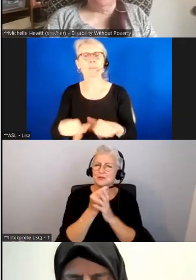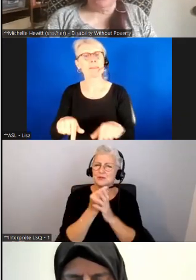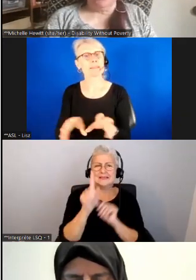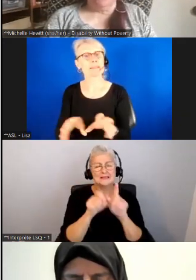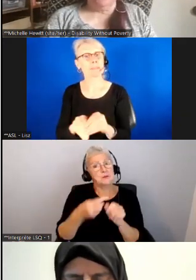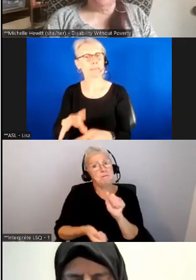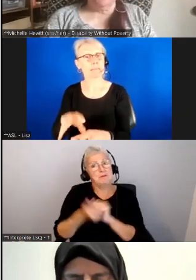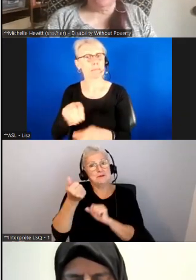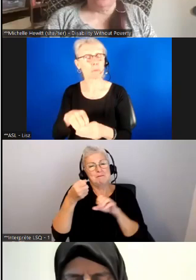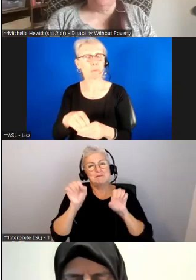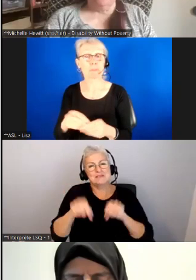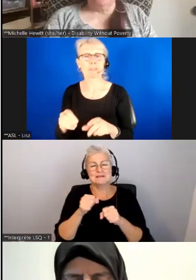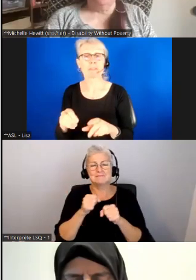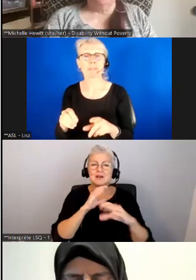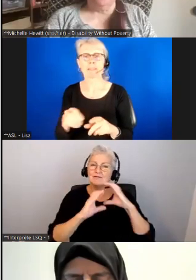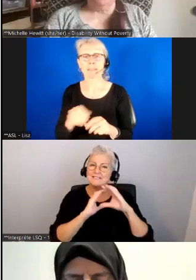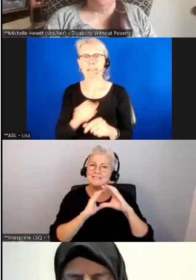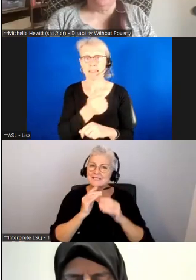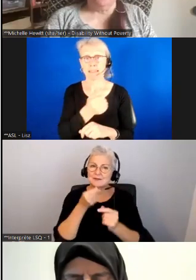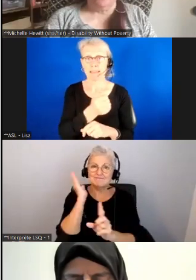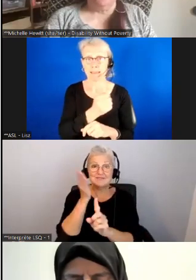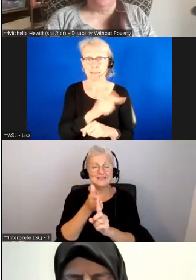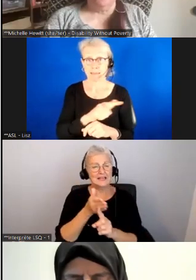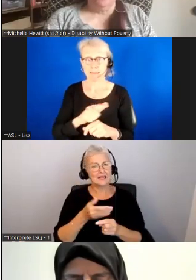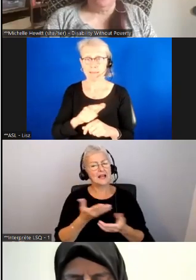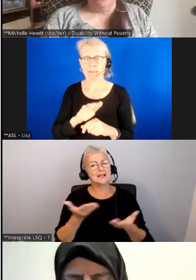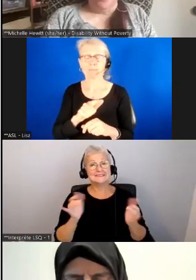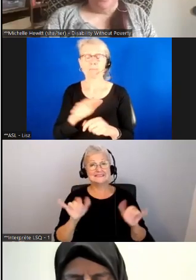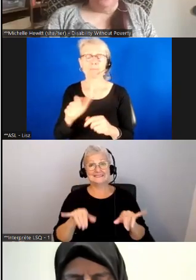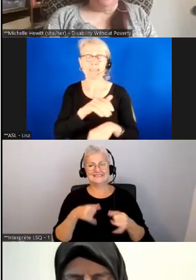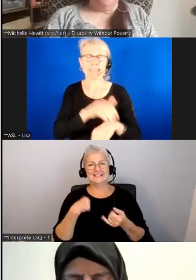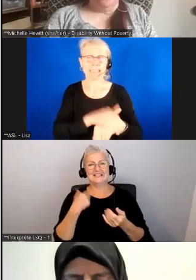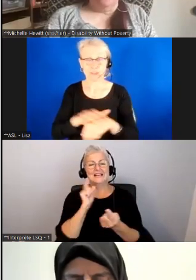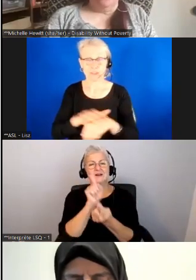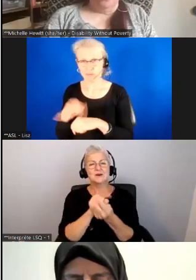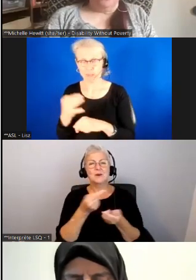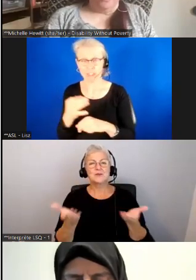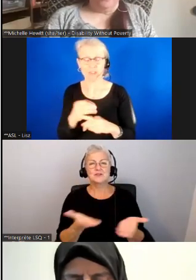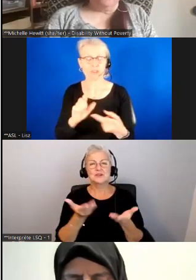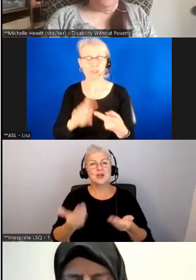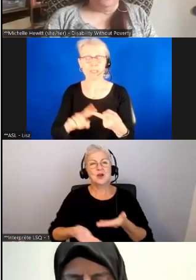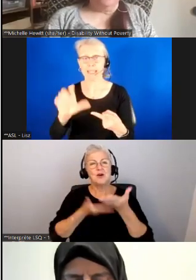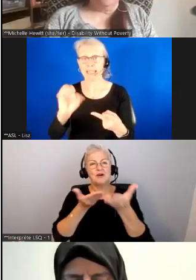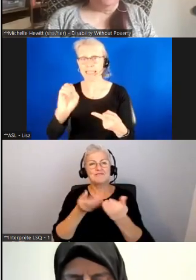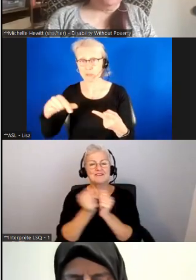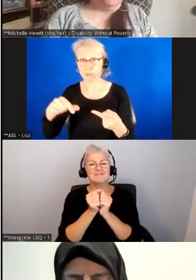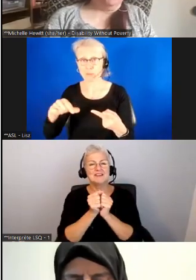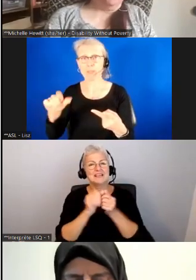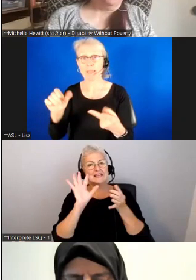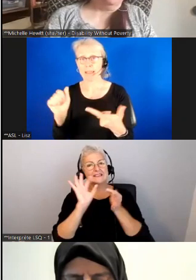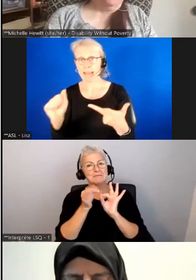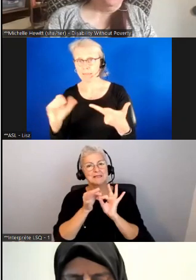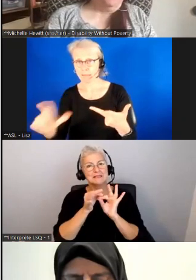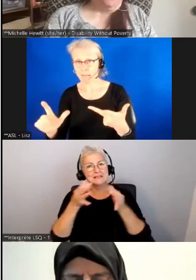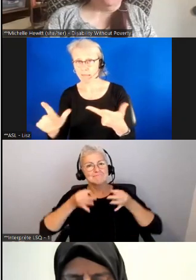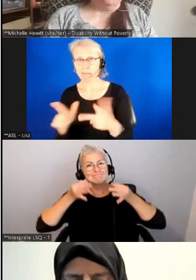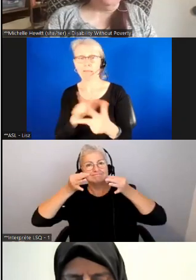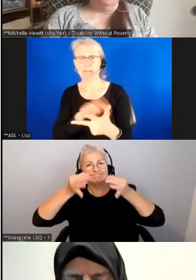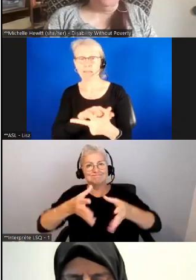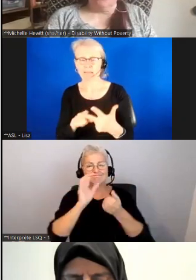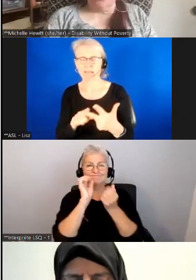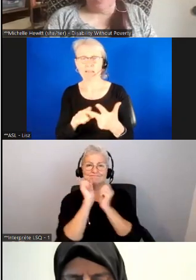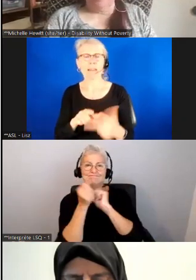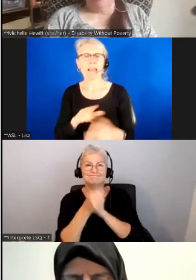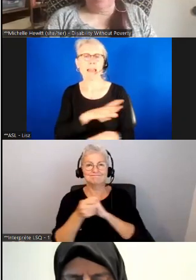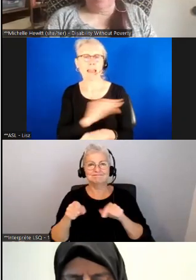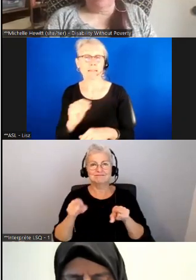features simultaneous English and French translation, LSQ and ASL interpretation, English